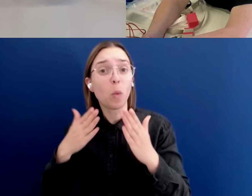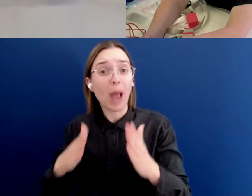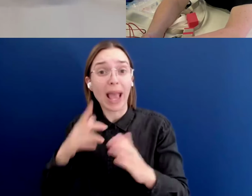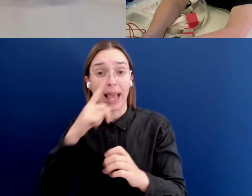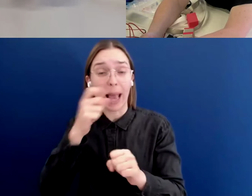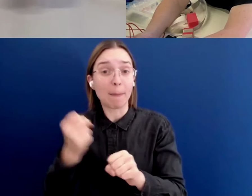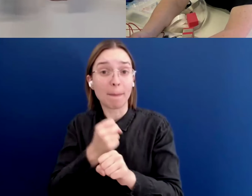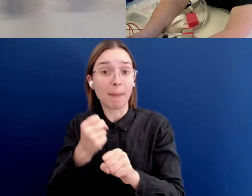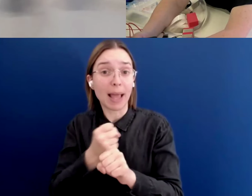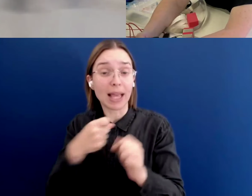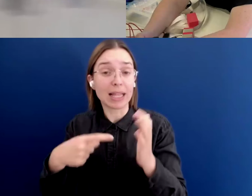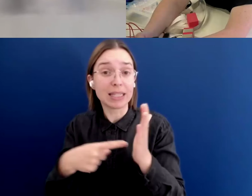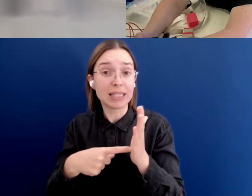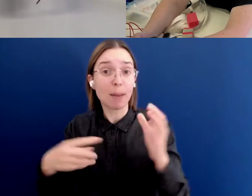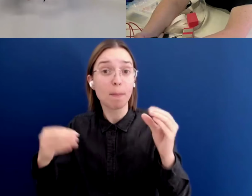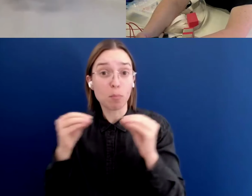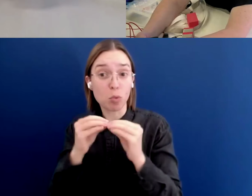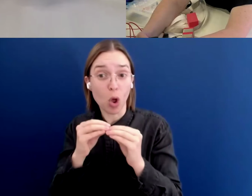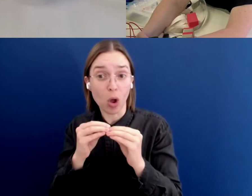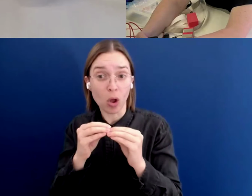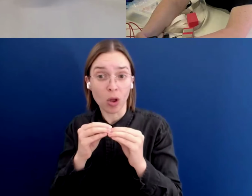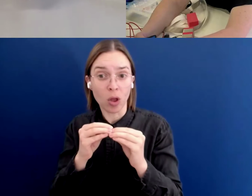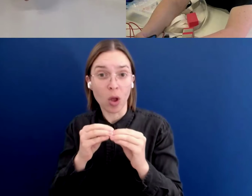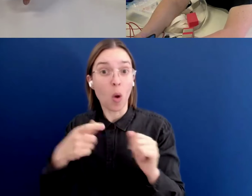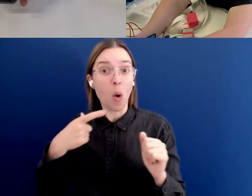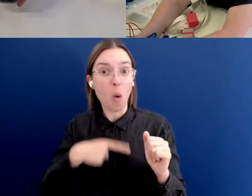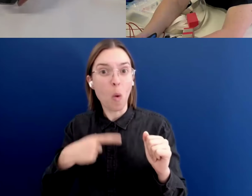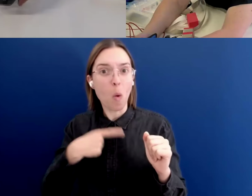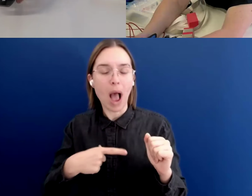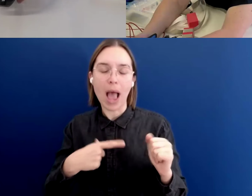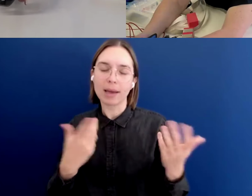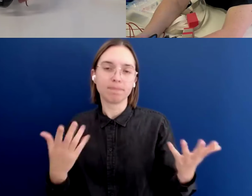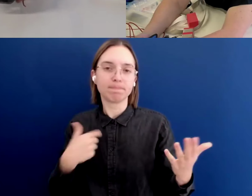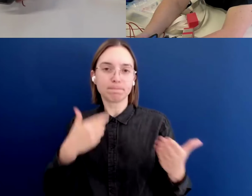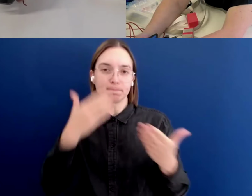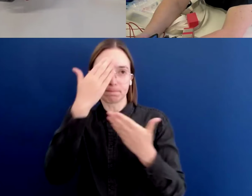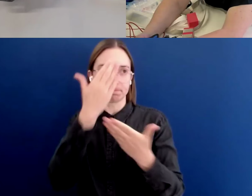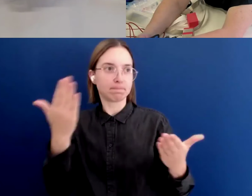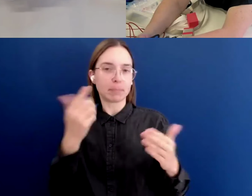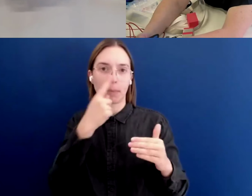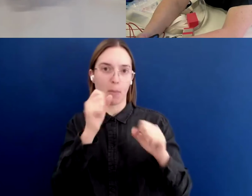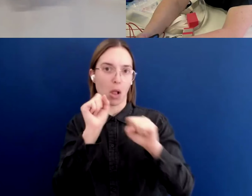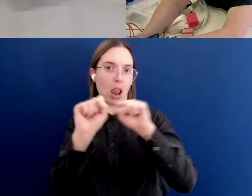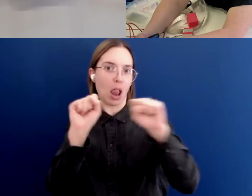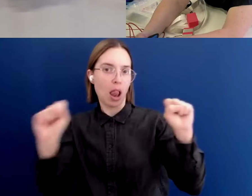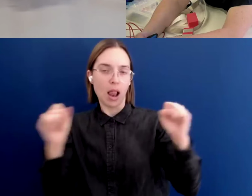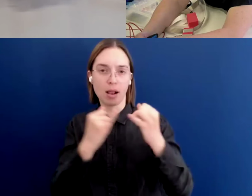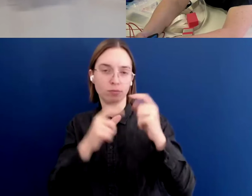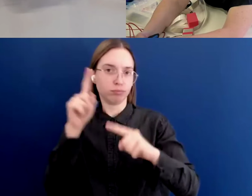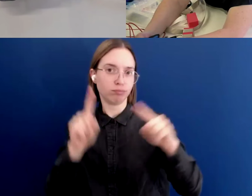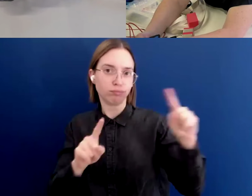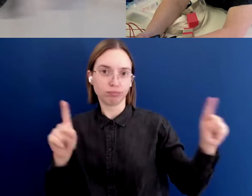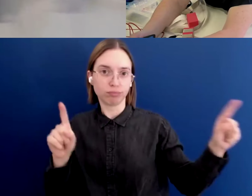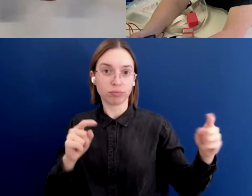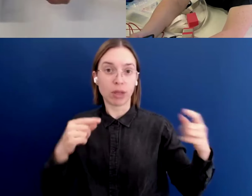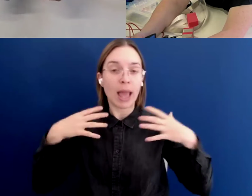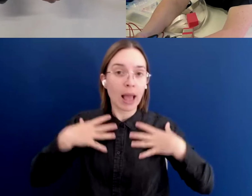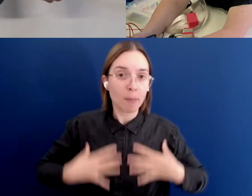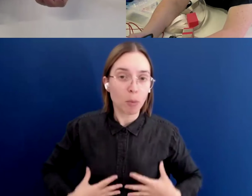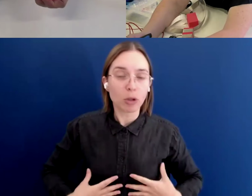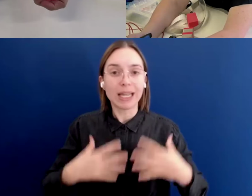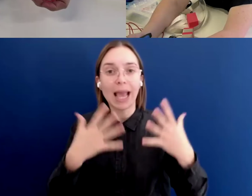website. And that's on purpose because which one is going to work for you. So to strip the wires, all I do is pop it in there